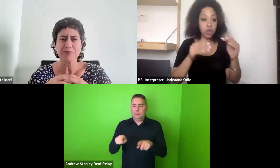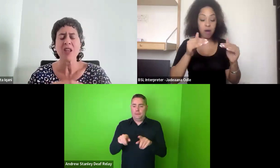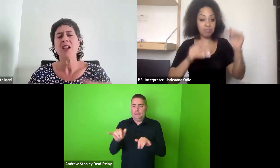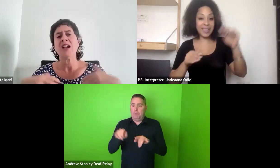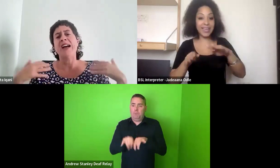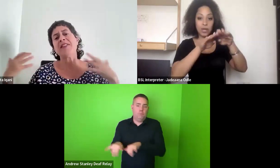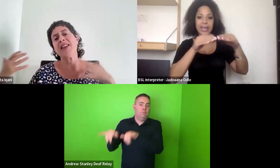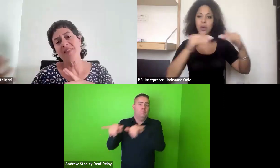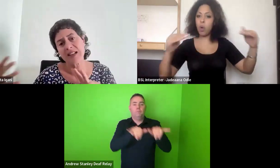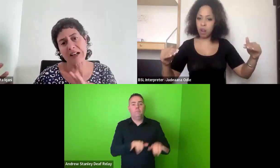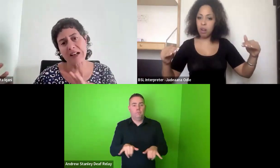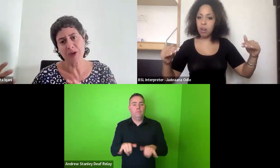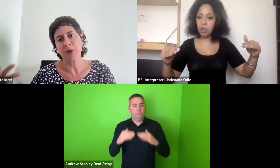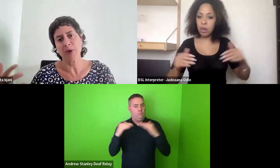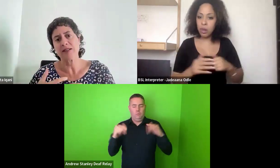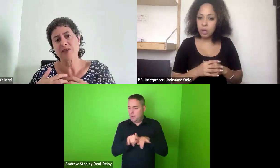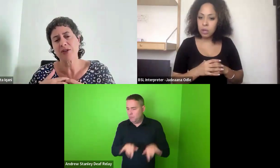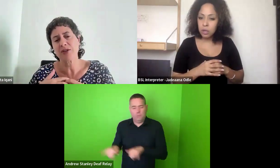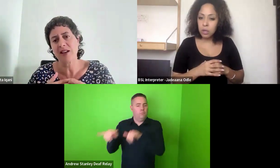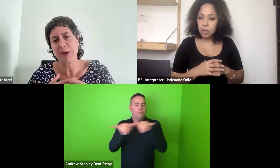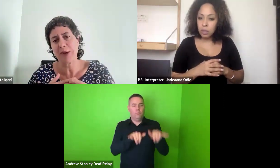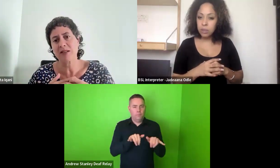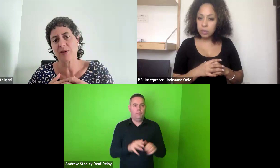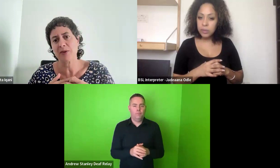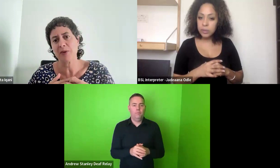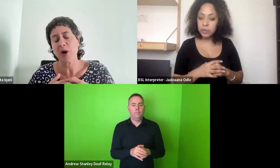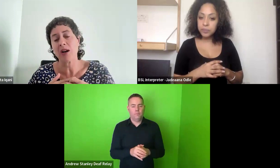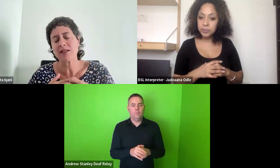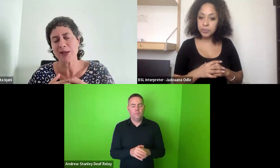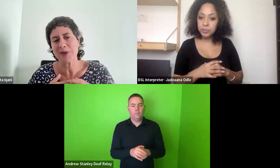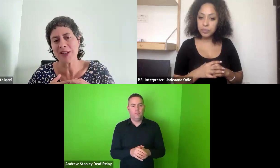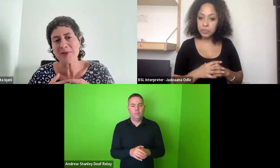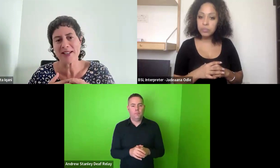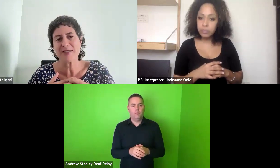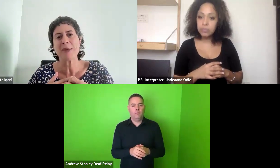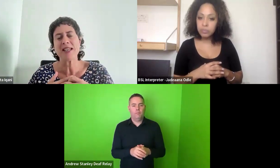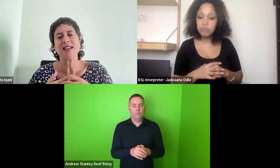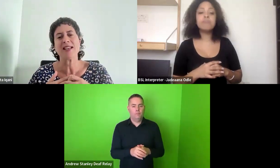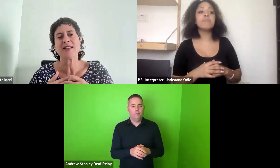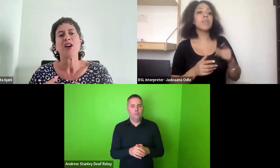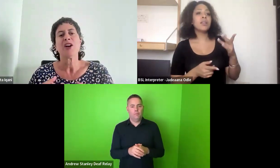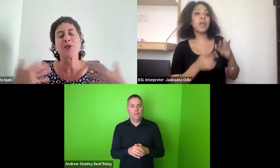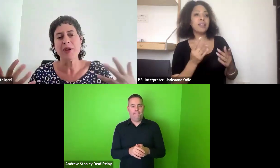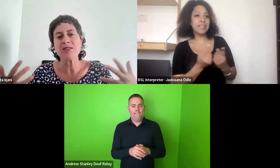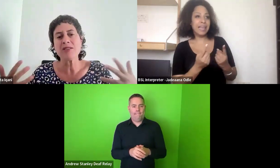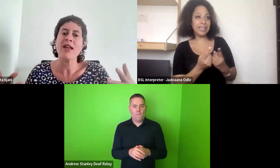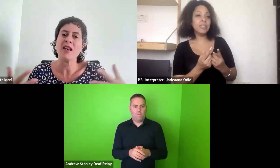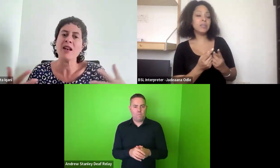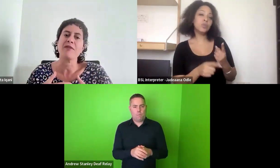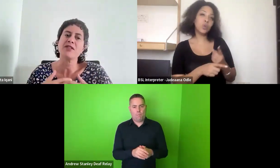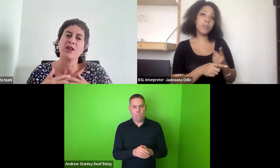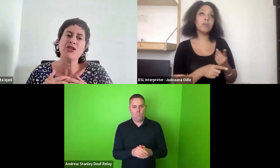societies. And then the other kind of entry point to thinking about art made with e-waste for me is the